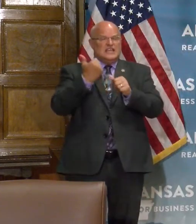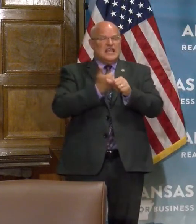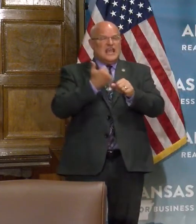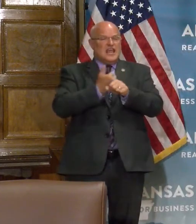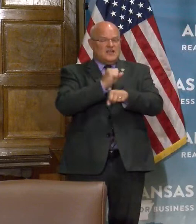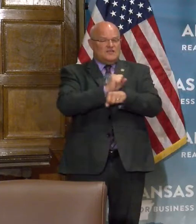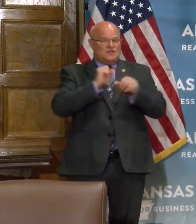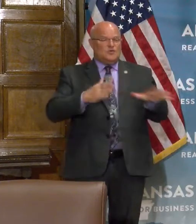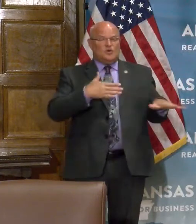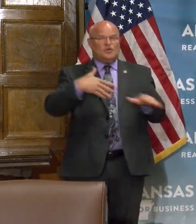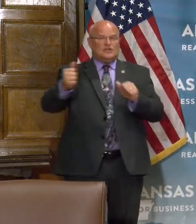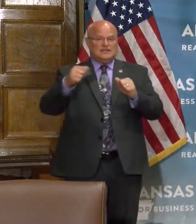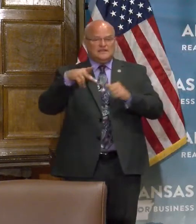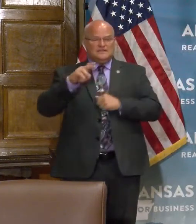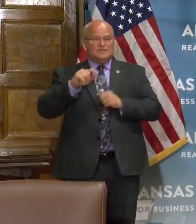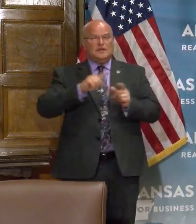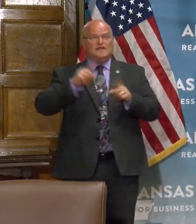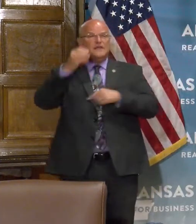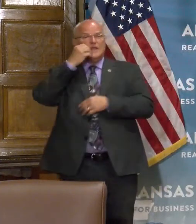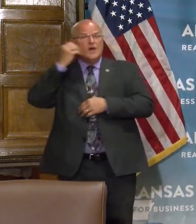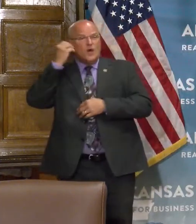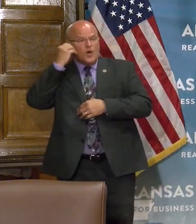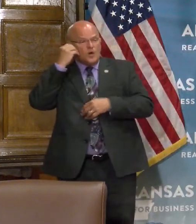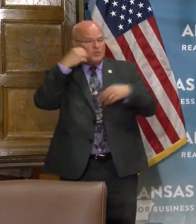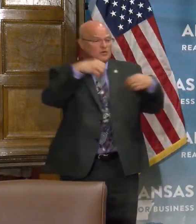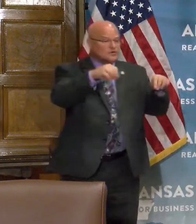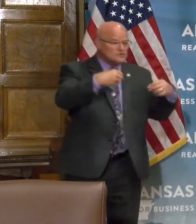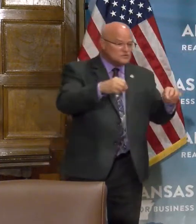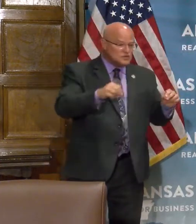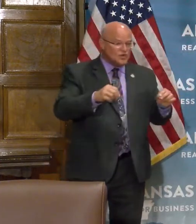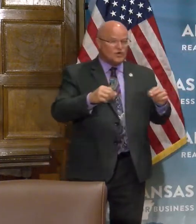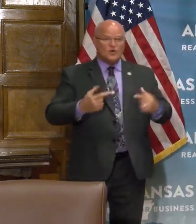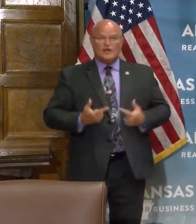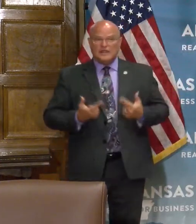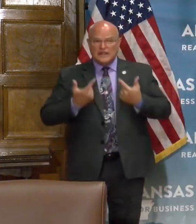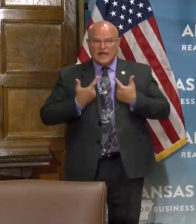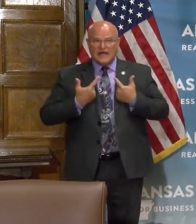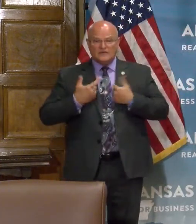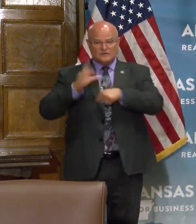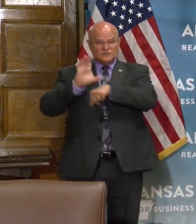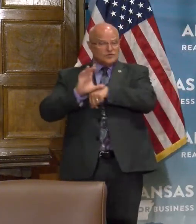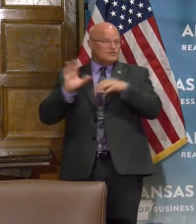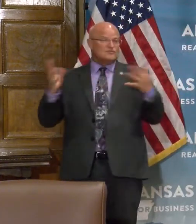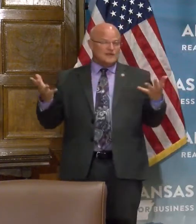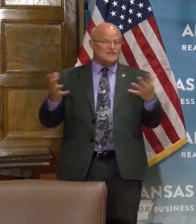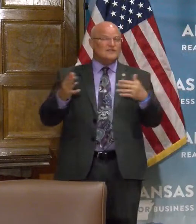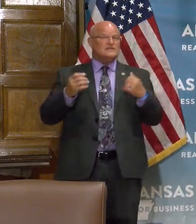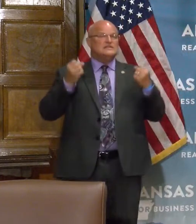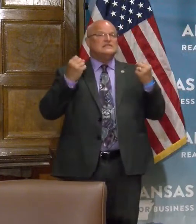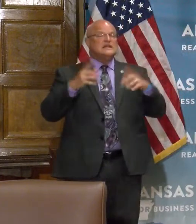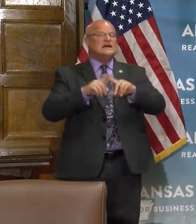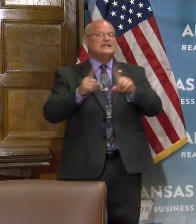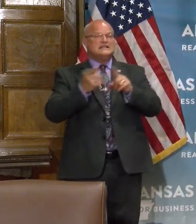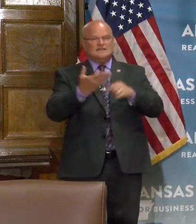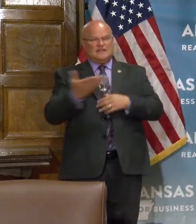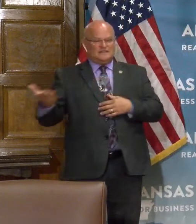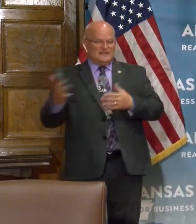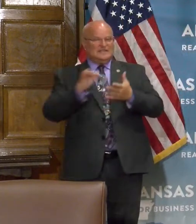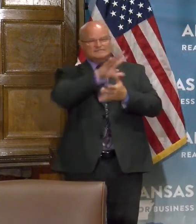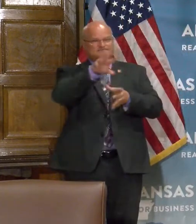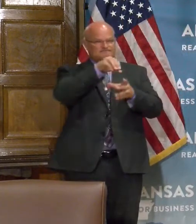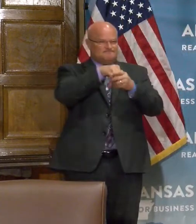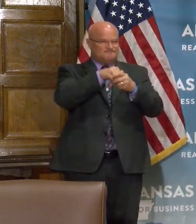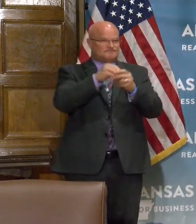the plant and they go home, or they go to the store, or they go about life, or they go to church. And so there's a lot of different factors